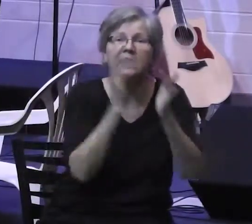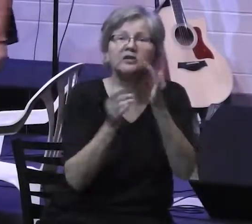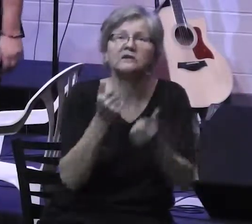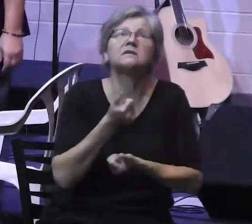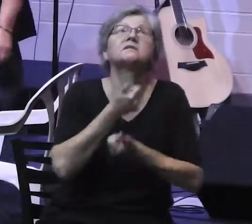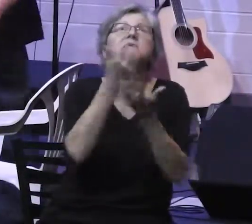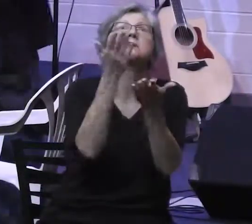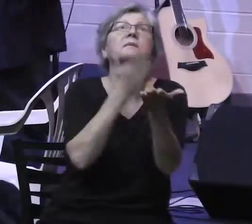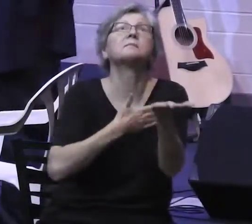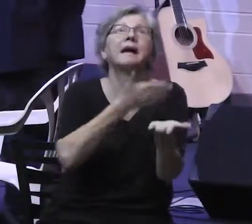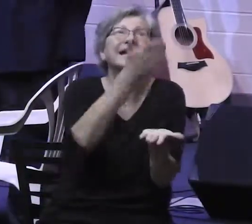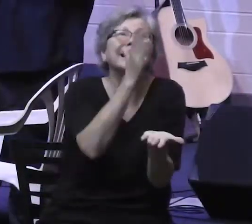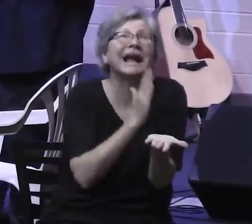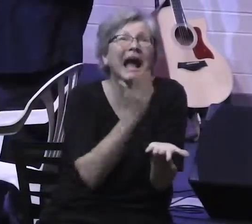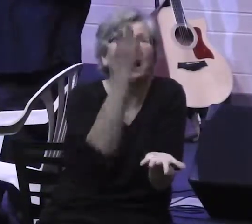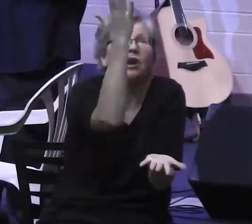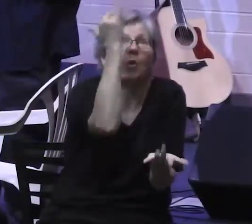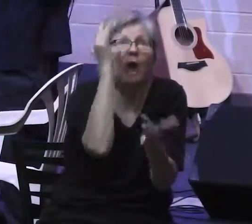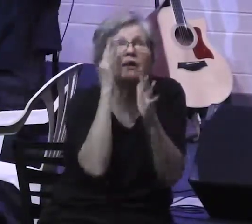turned?